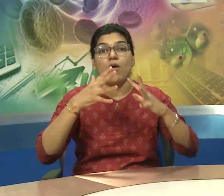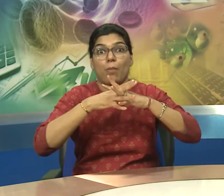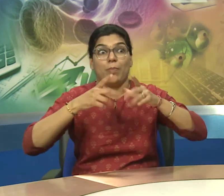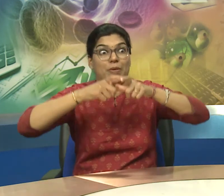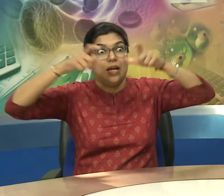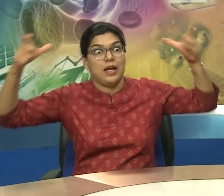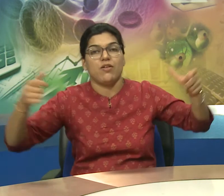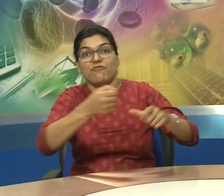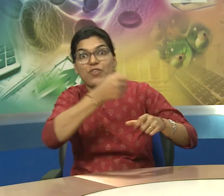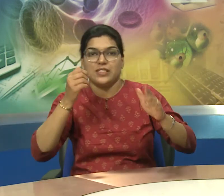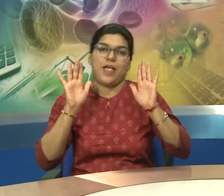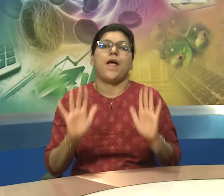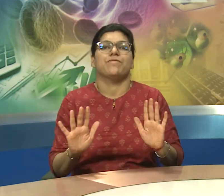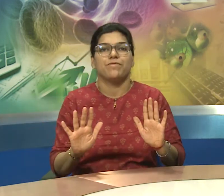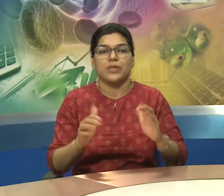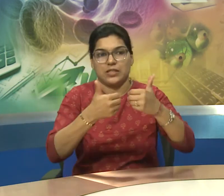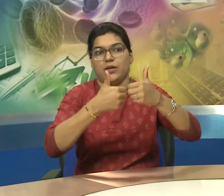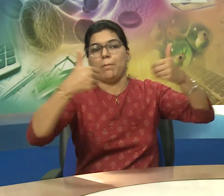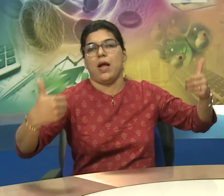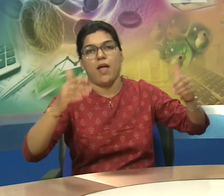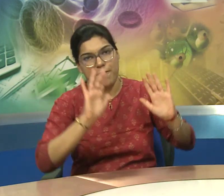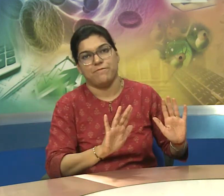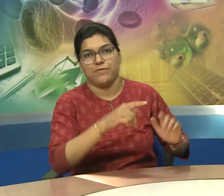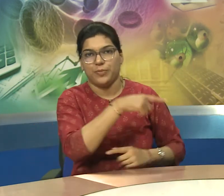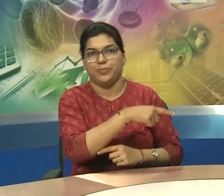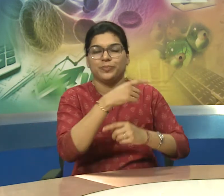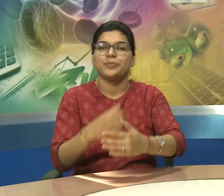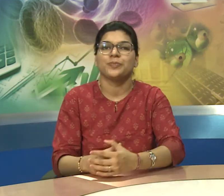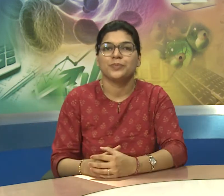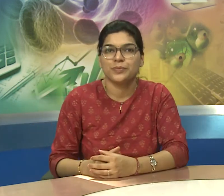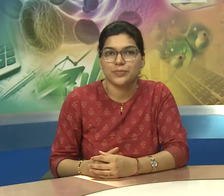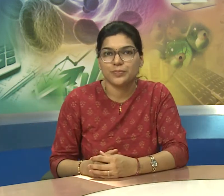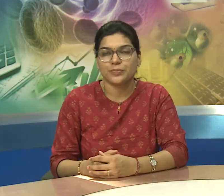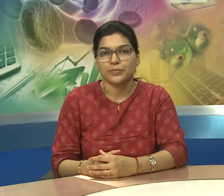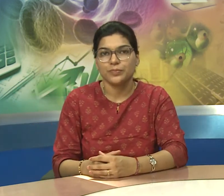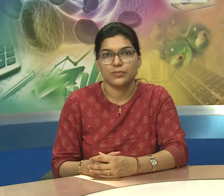and milk in refrigerator in our own homes also.